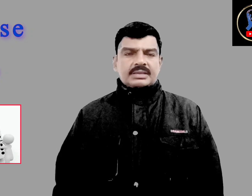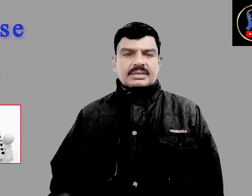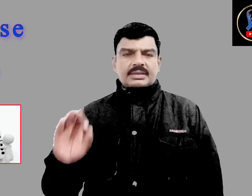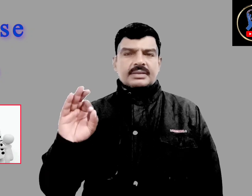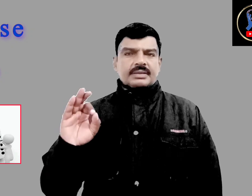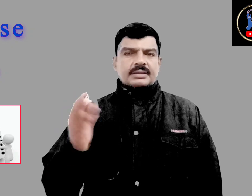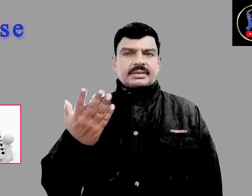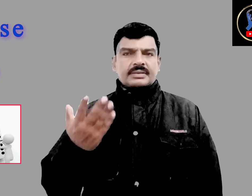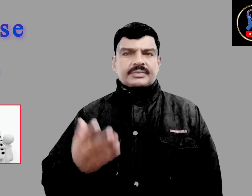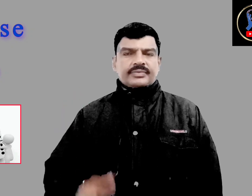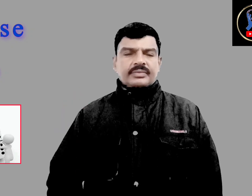cause,